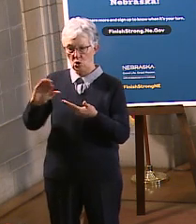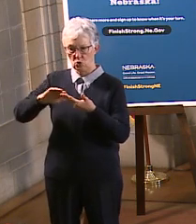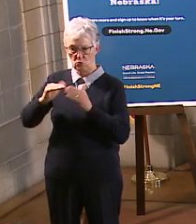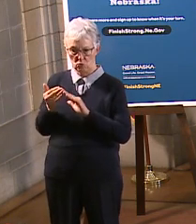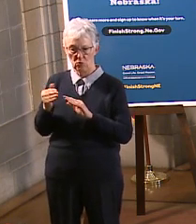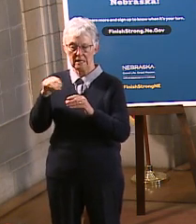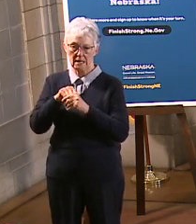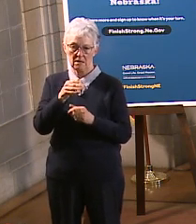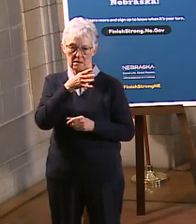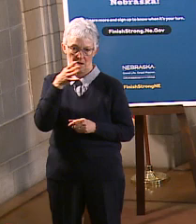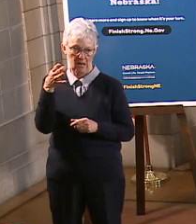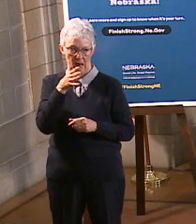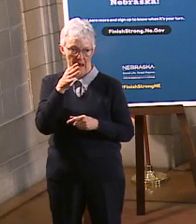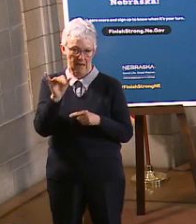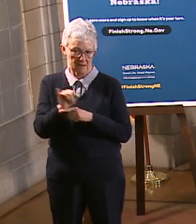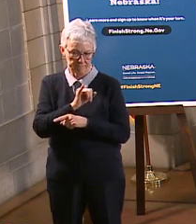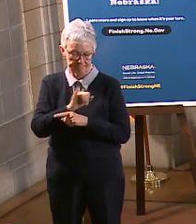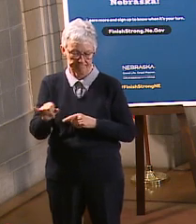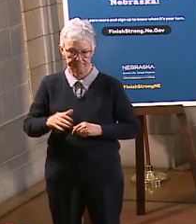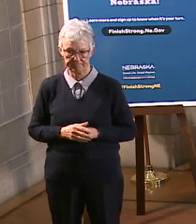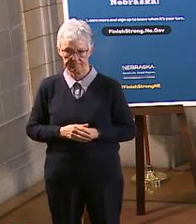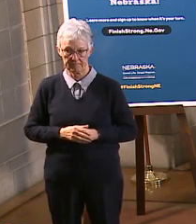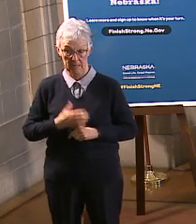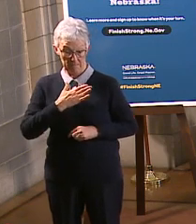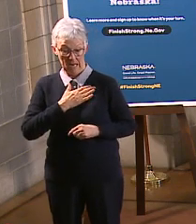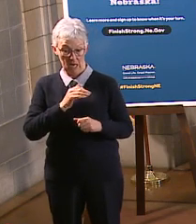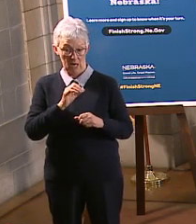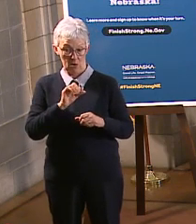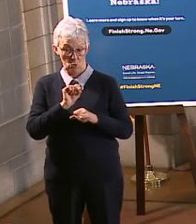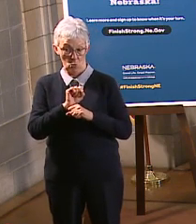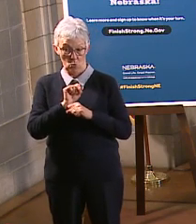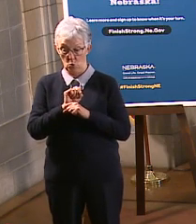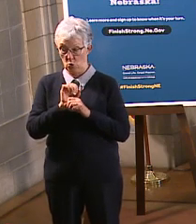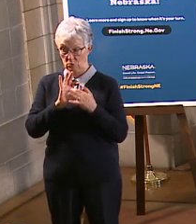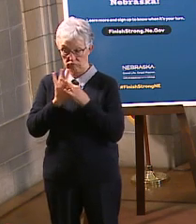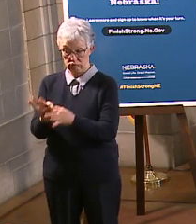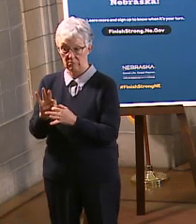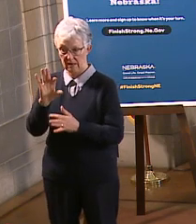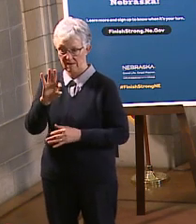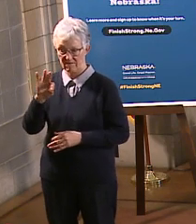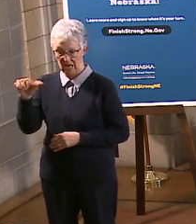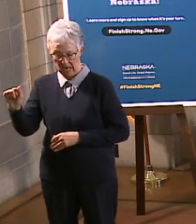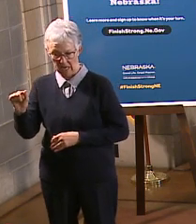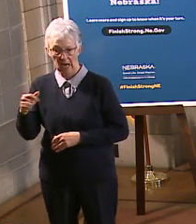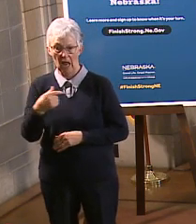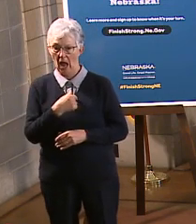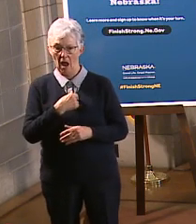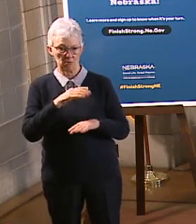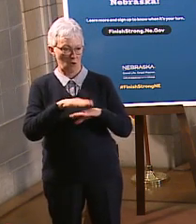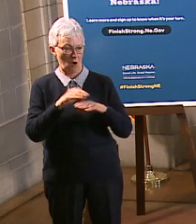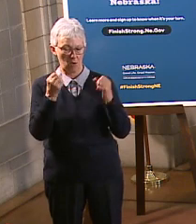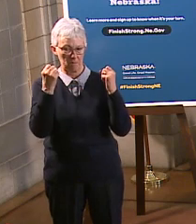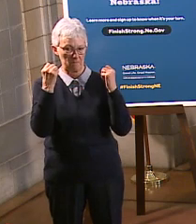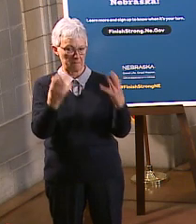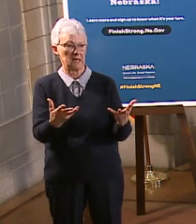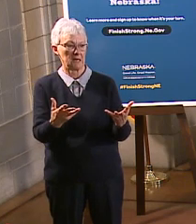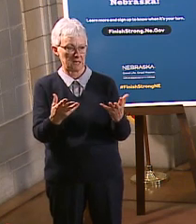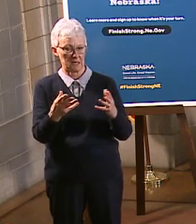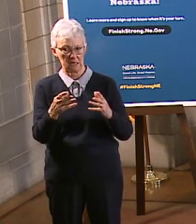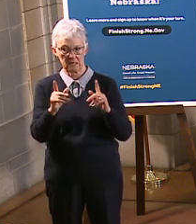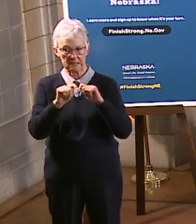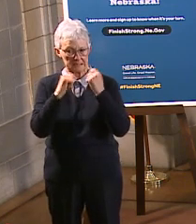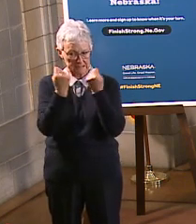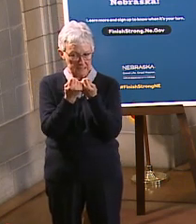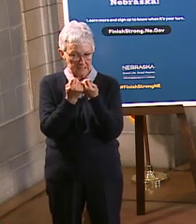industry. Throughout my involvement in FFA, I participated in a variety of activities, including team events, where I learned to